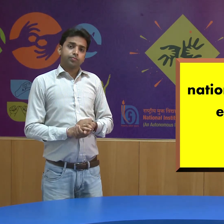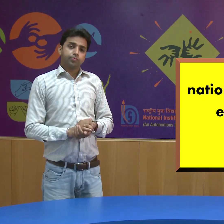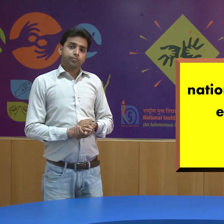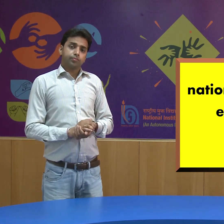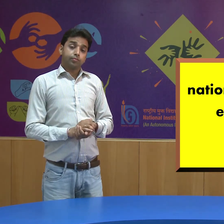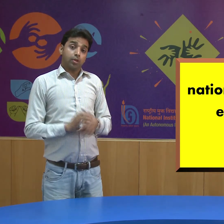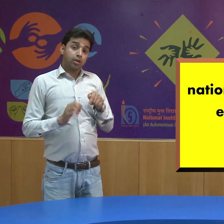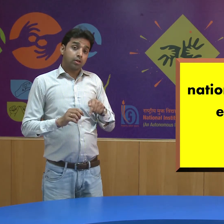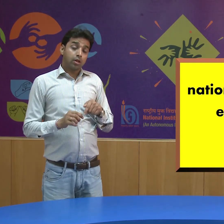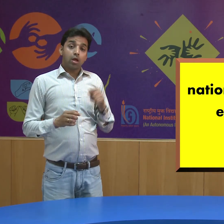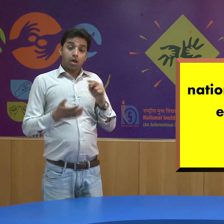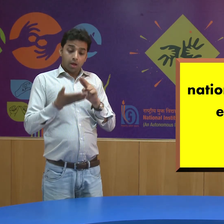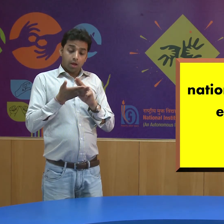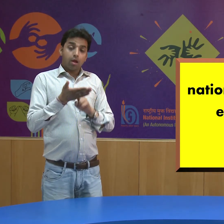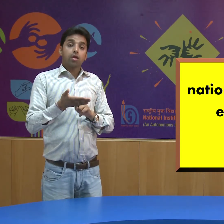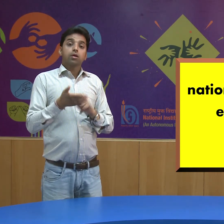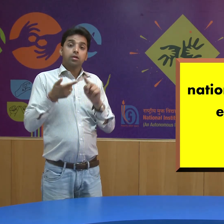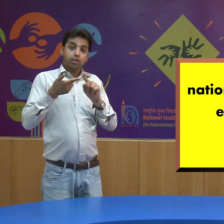The NEP